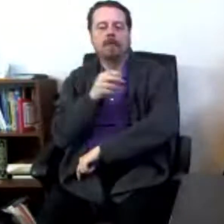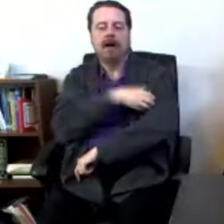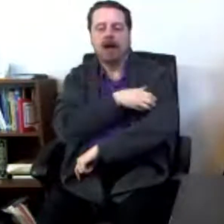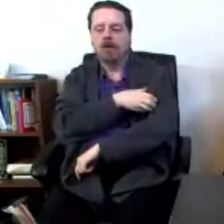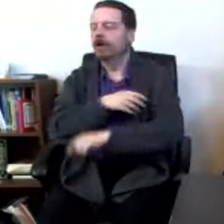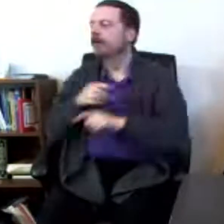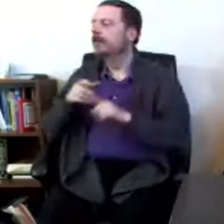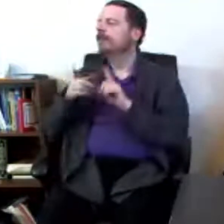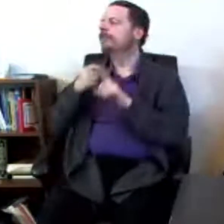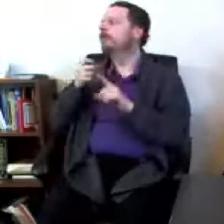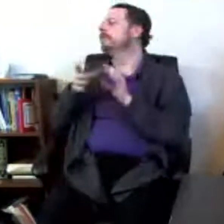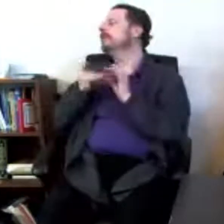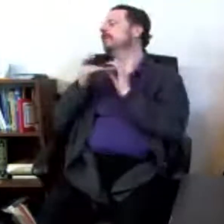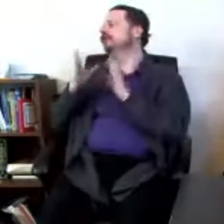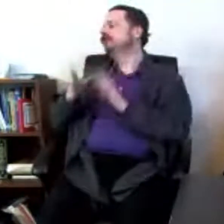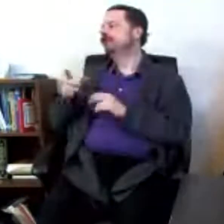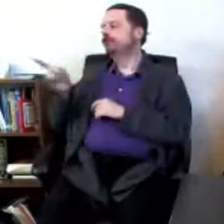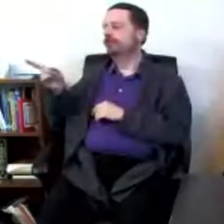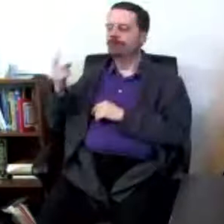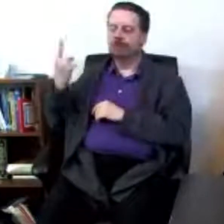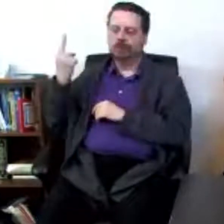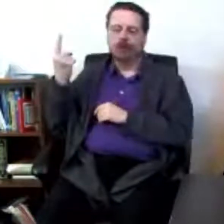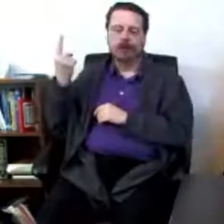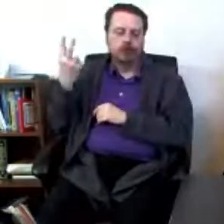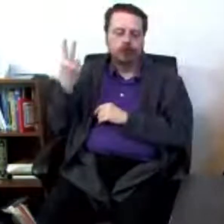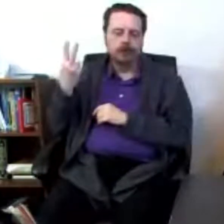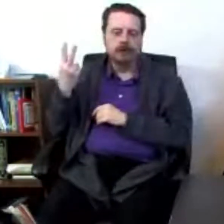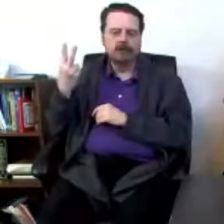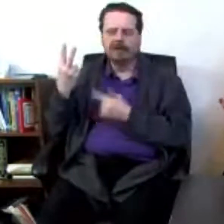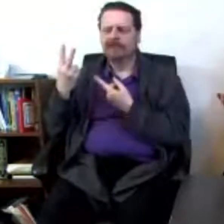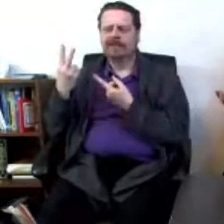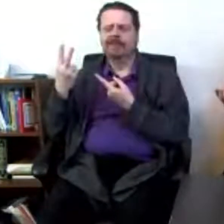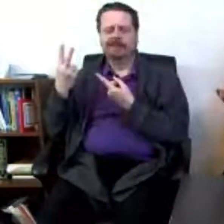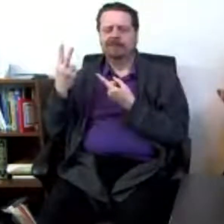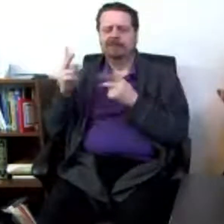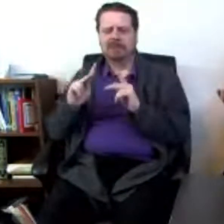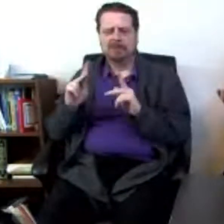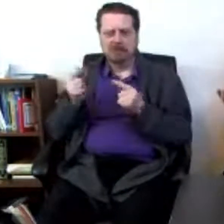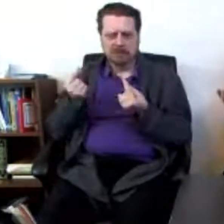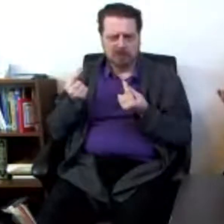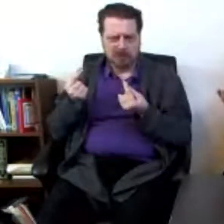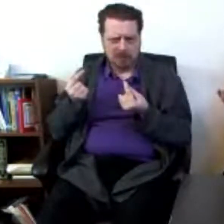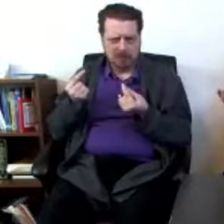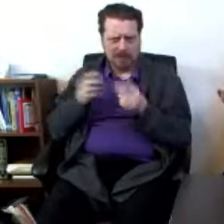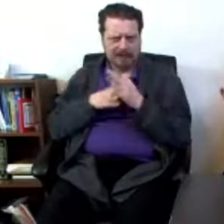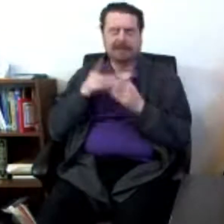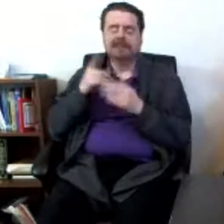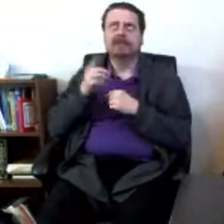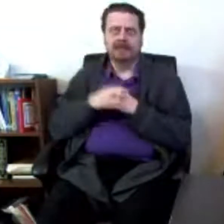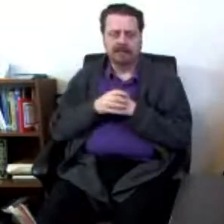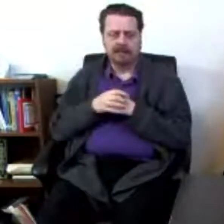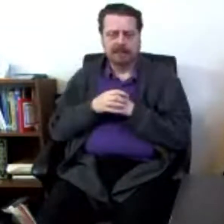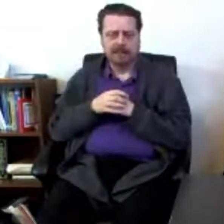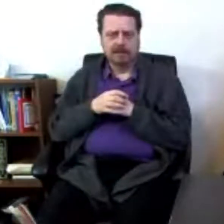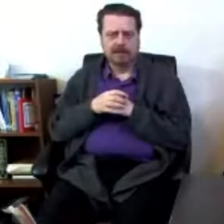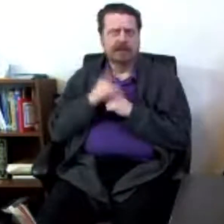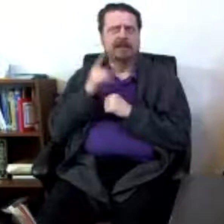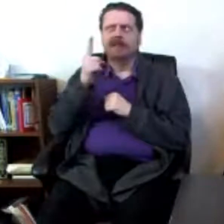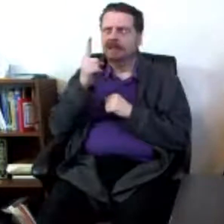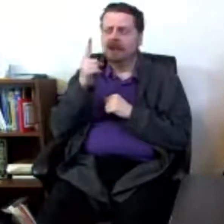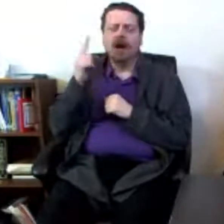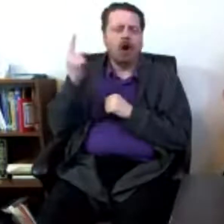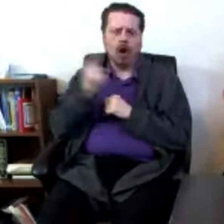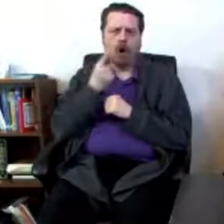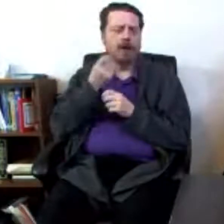messenger or two in their midst. What are two people going to do? But Allah